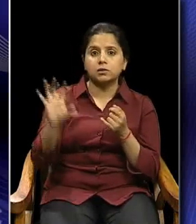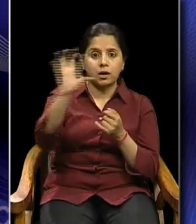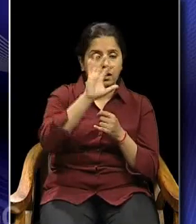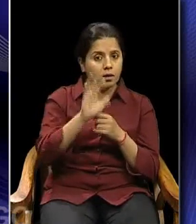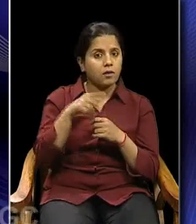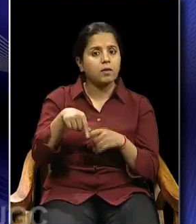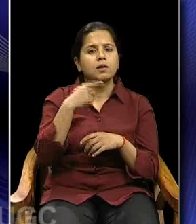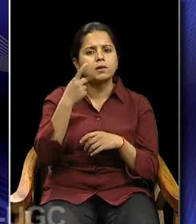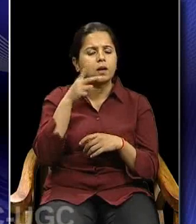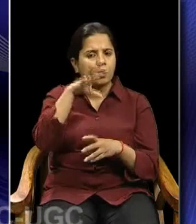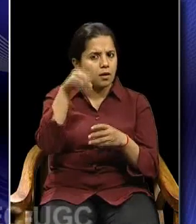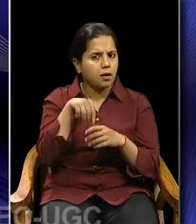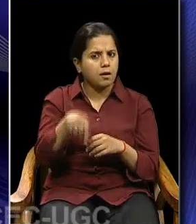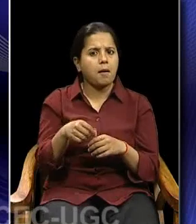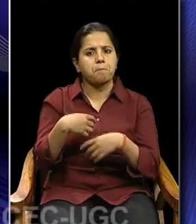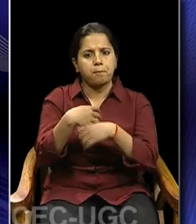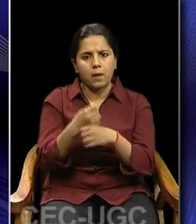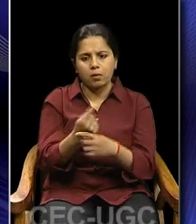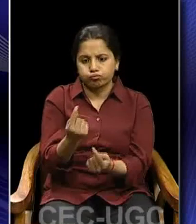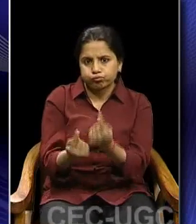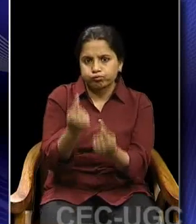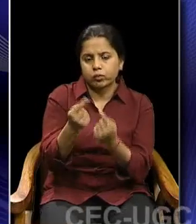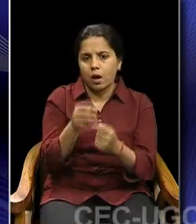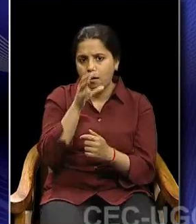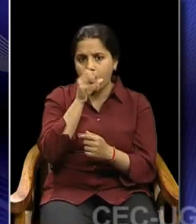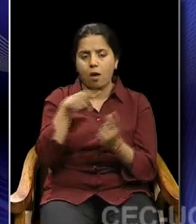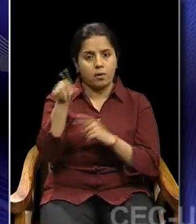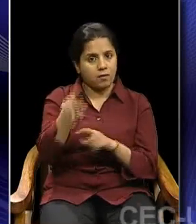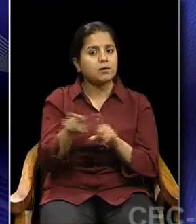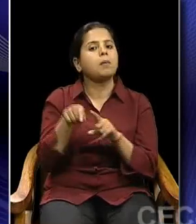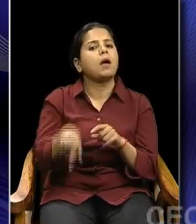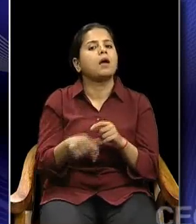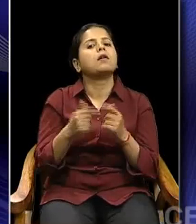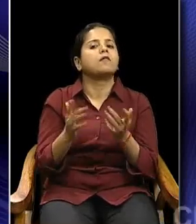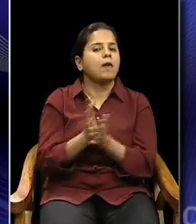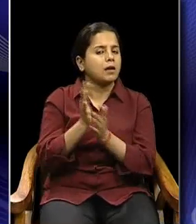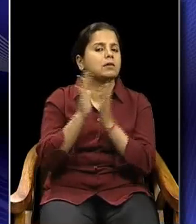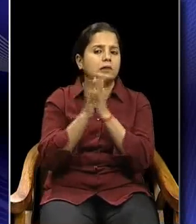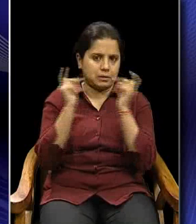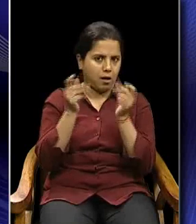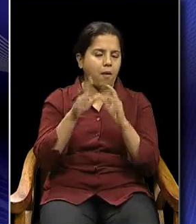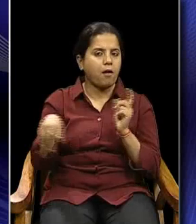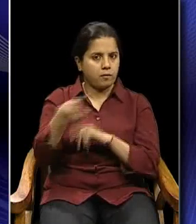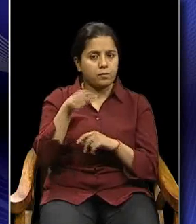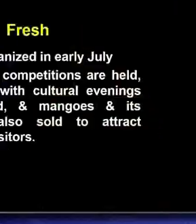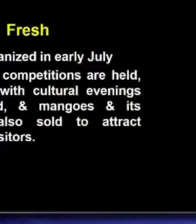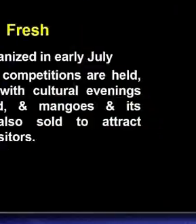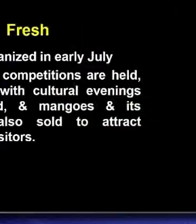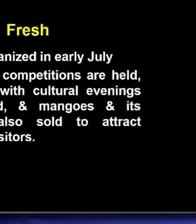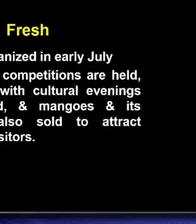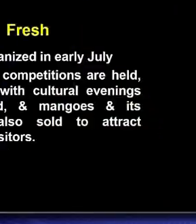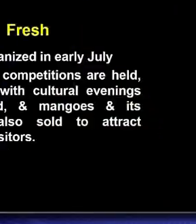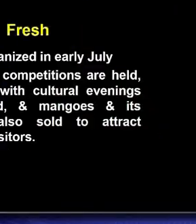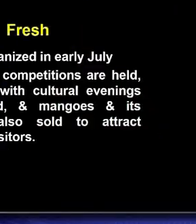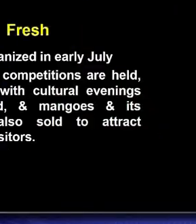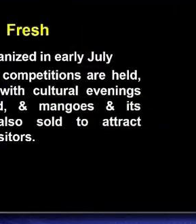the cultivation of mangoes, they also celebrate such festivals, but generally they are organized in early July,